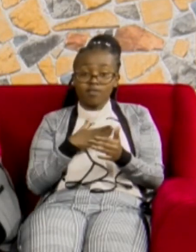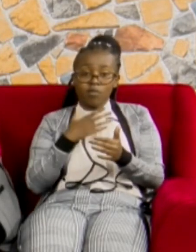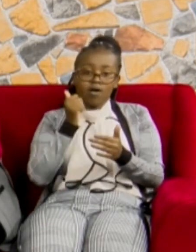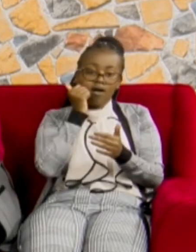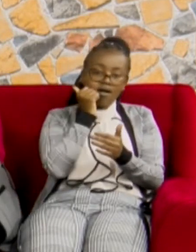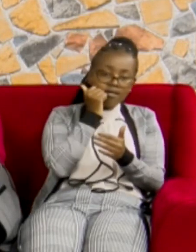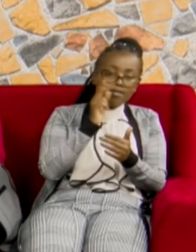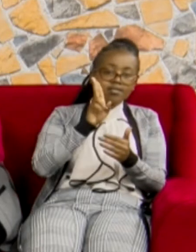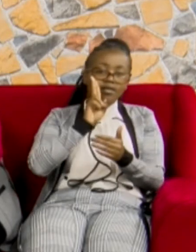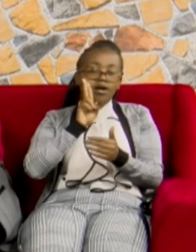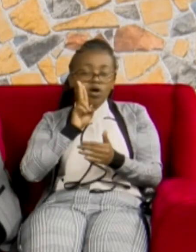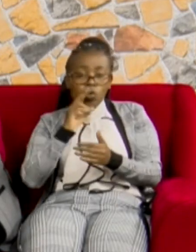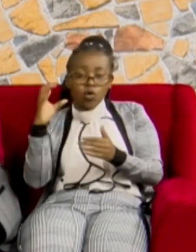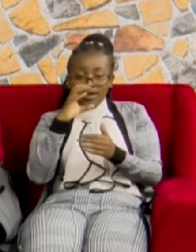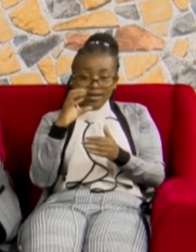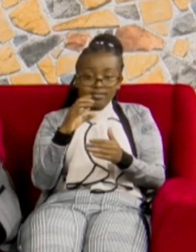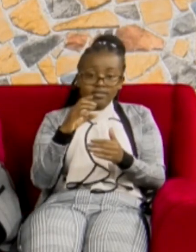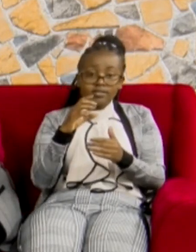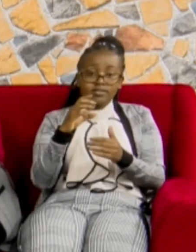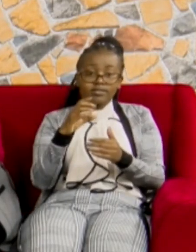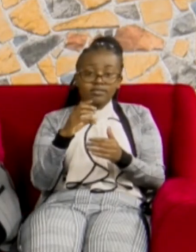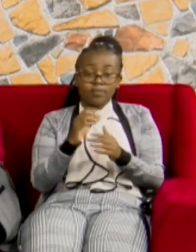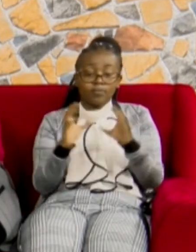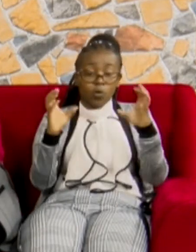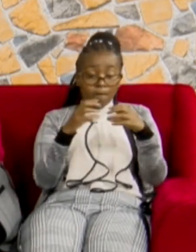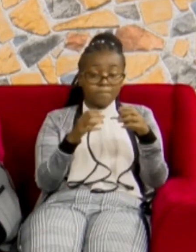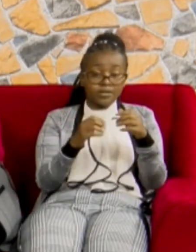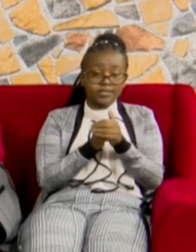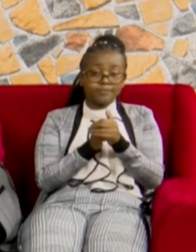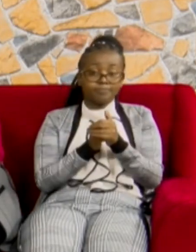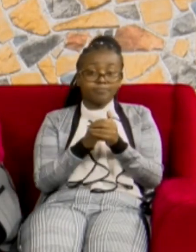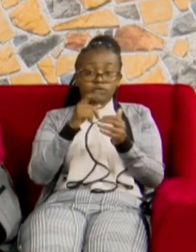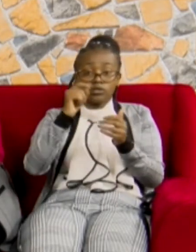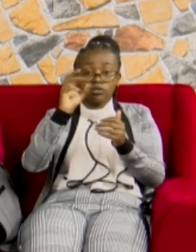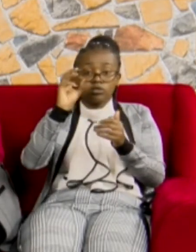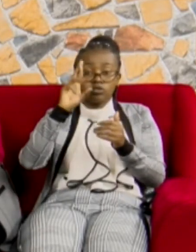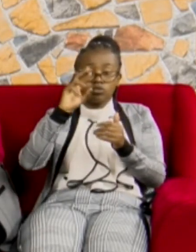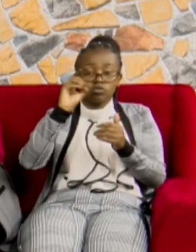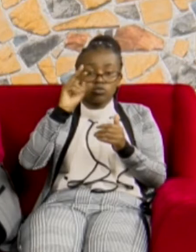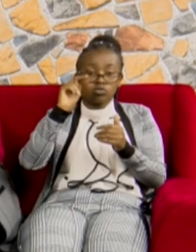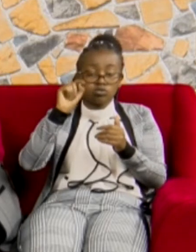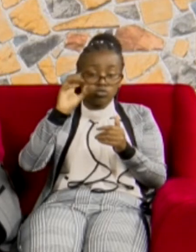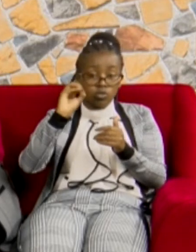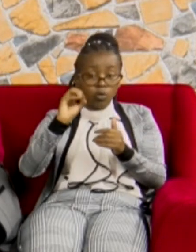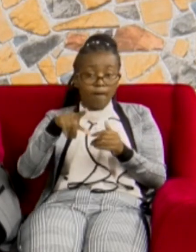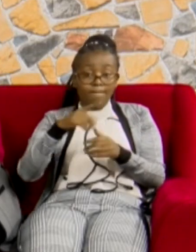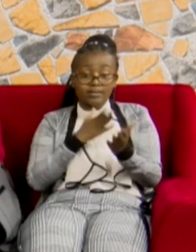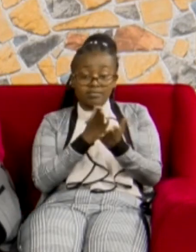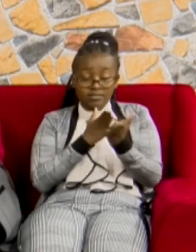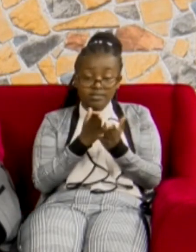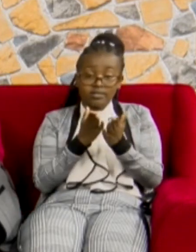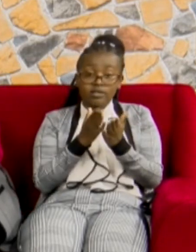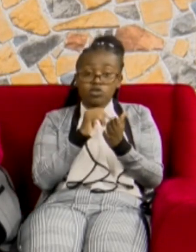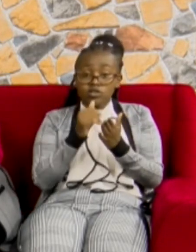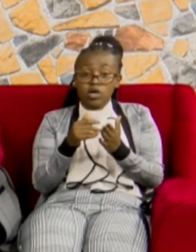aunties, uncles, cousins. We have that sense of community. In Toronto, we arrange respite services, meaning that